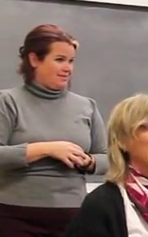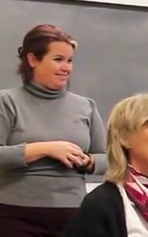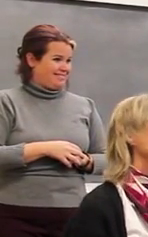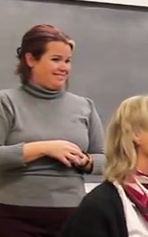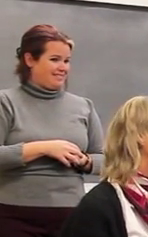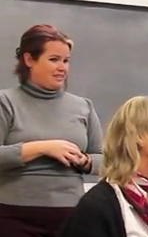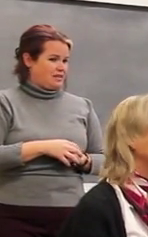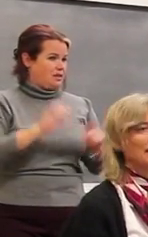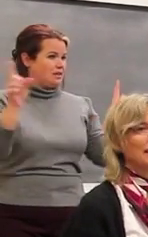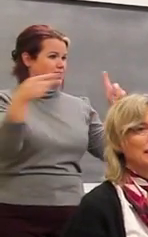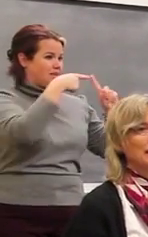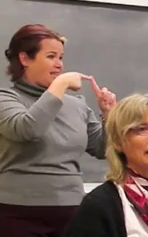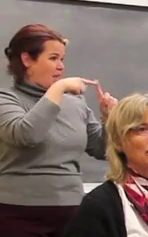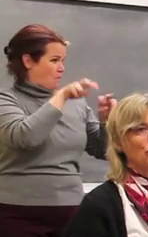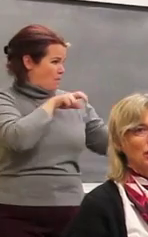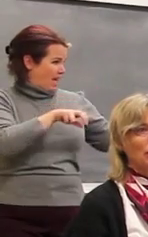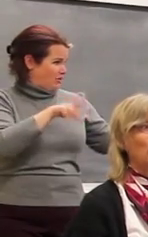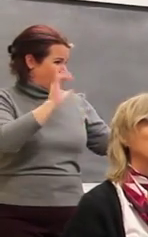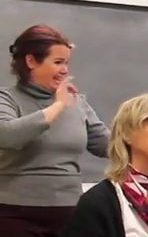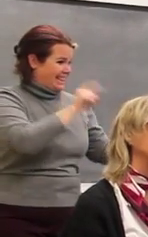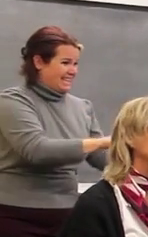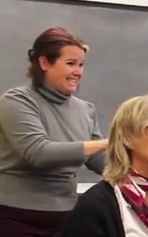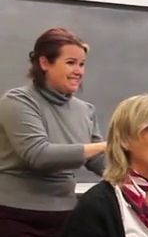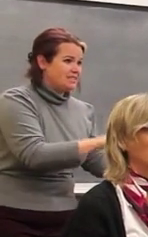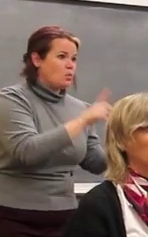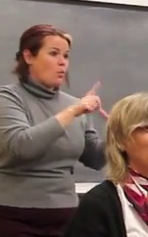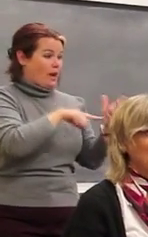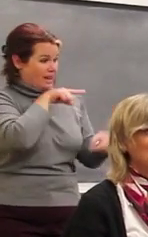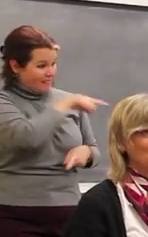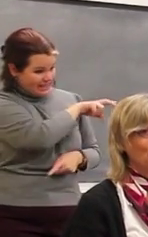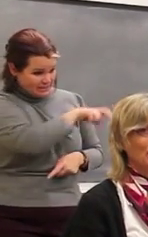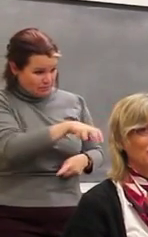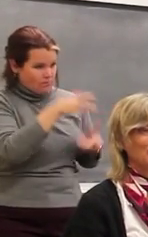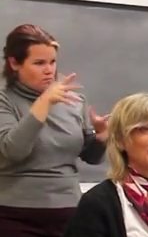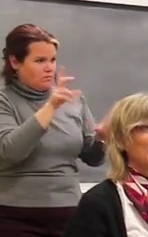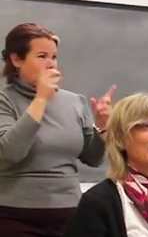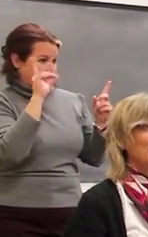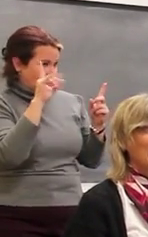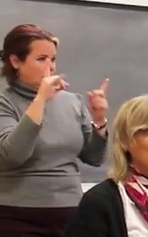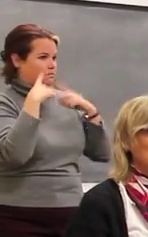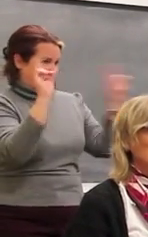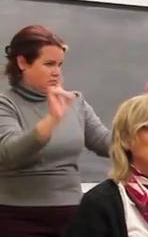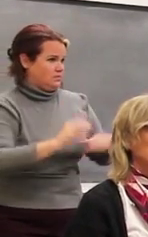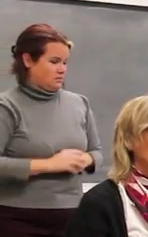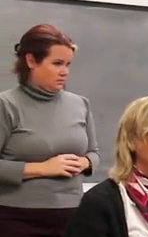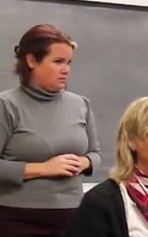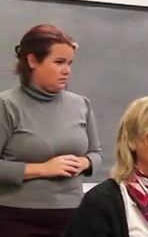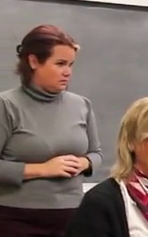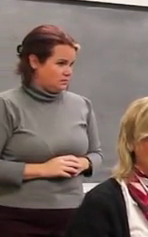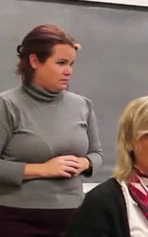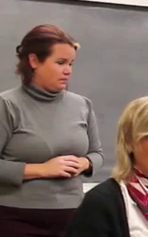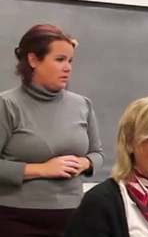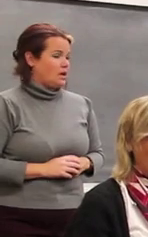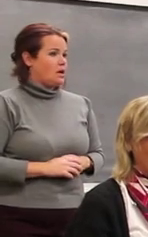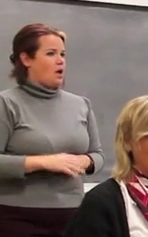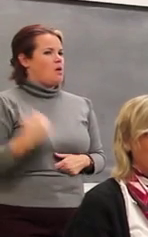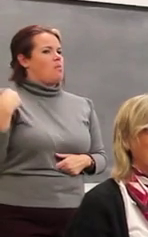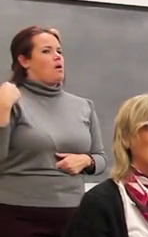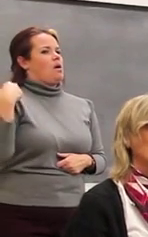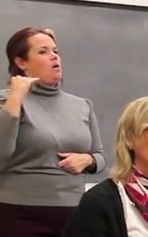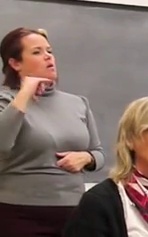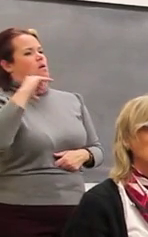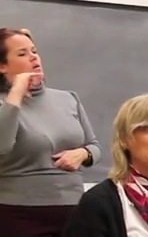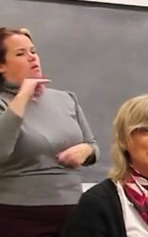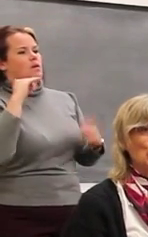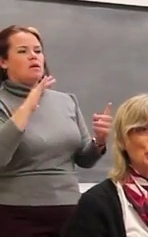what a panel like this can achieve, what this panel has achieved. That is reminding us all